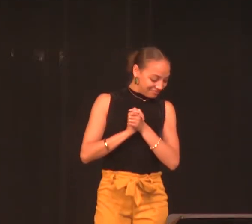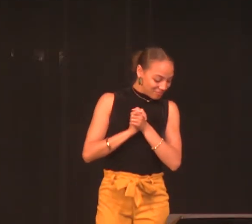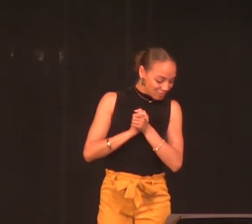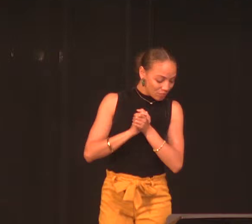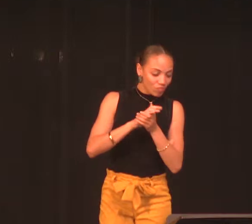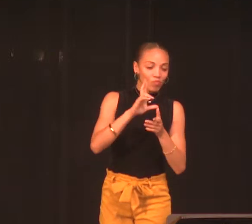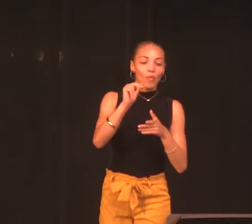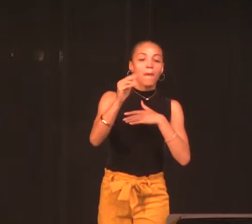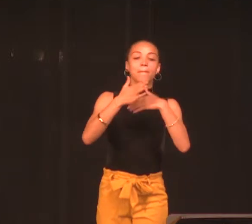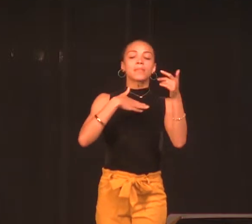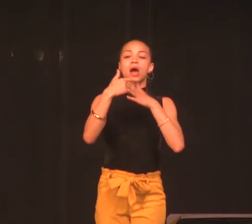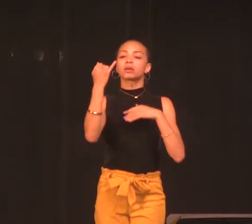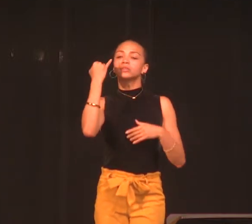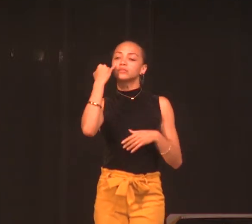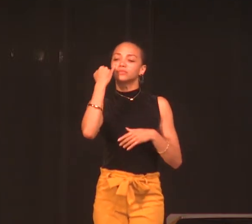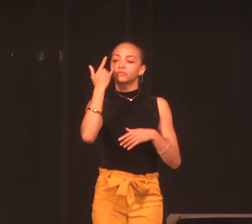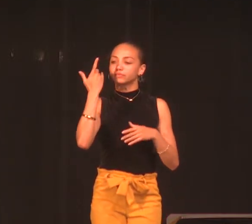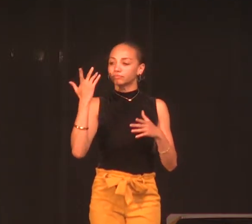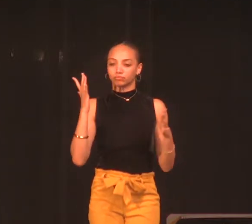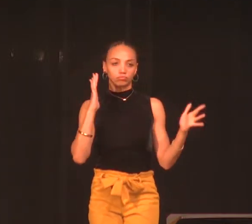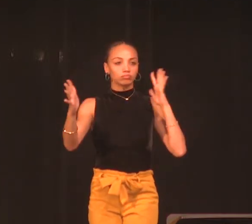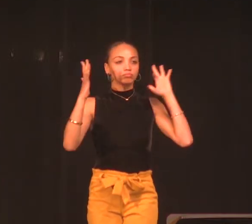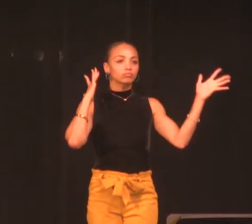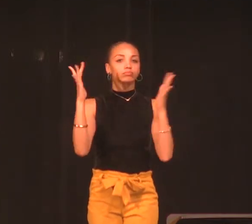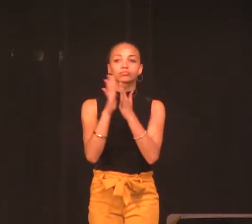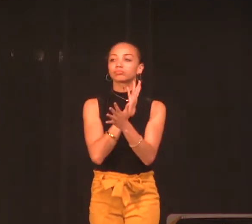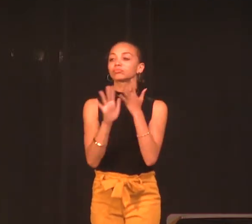she can, and she's not worried about the risk of falling again.